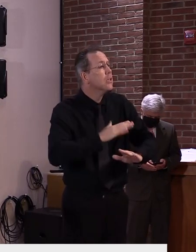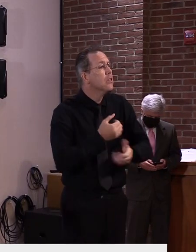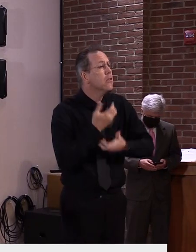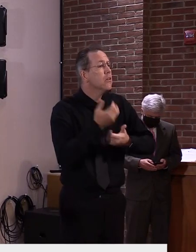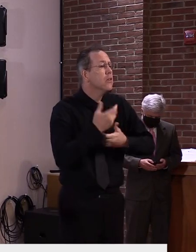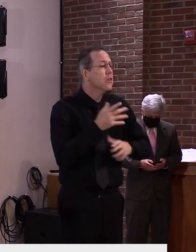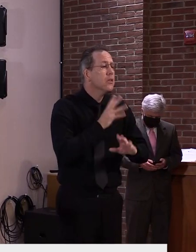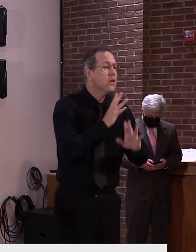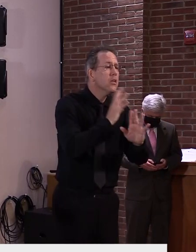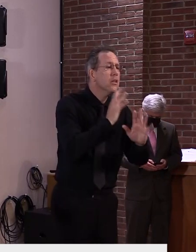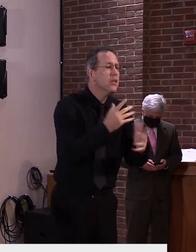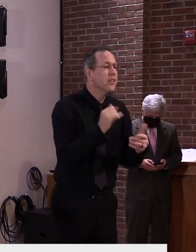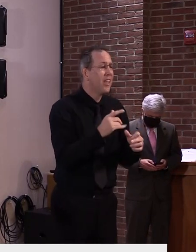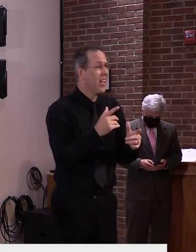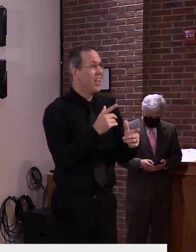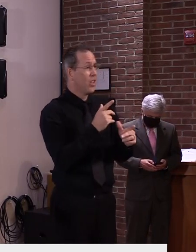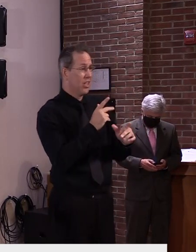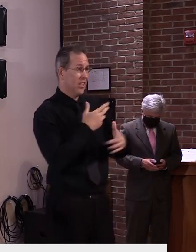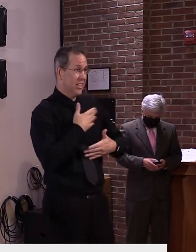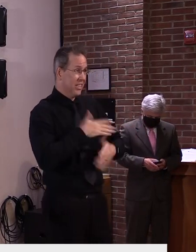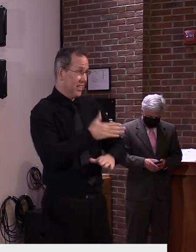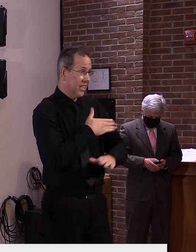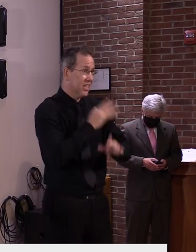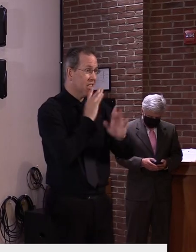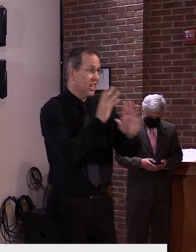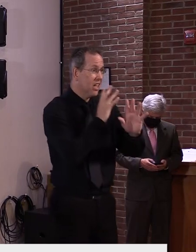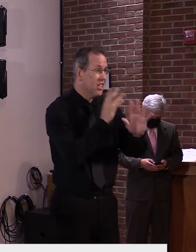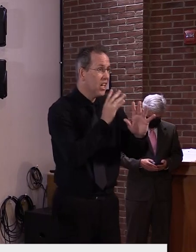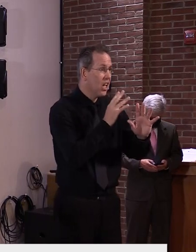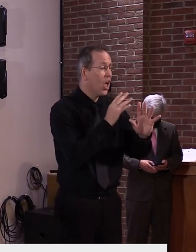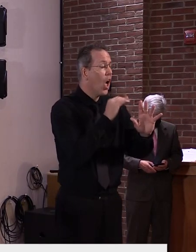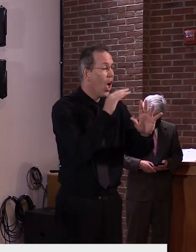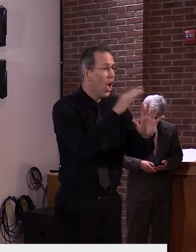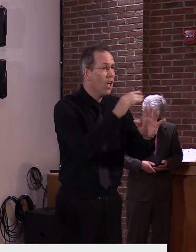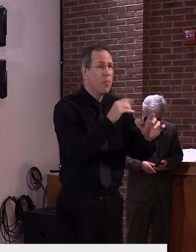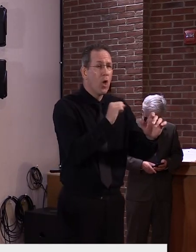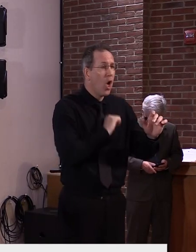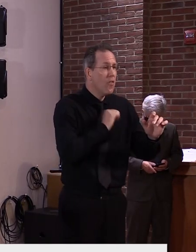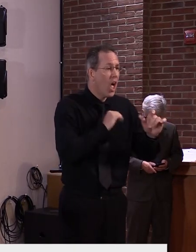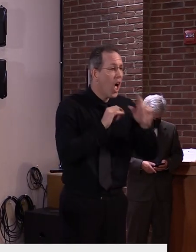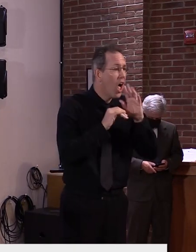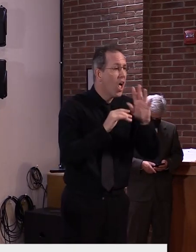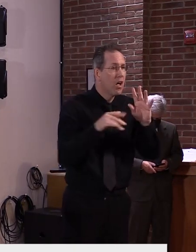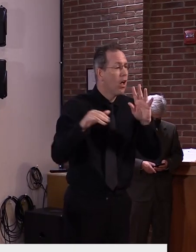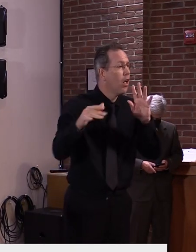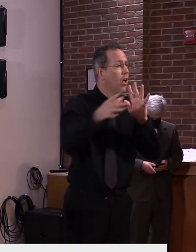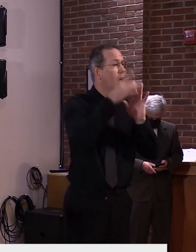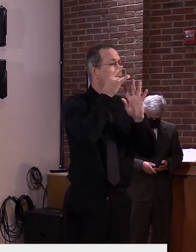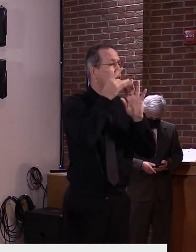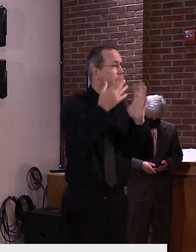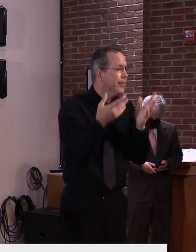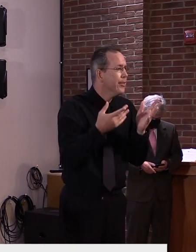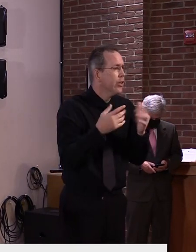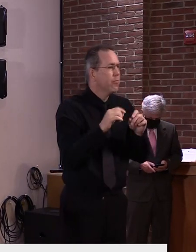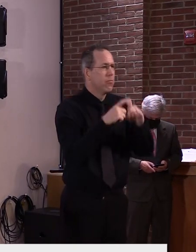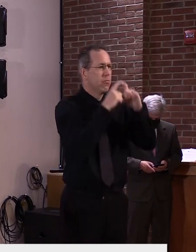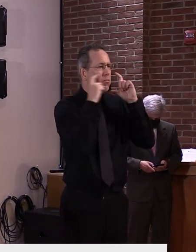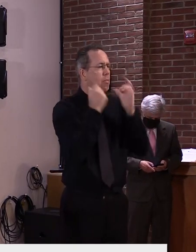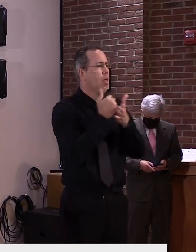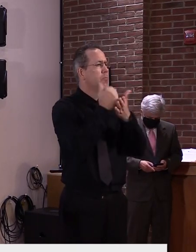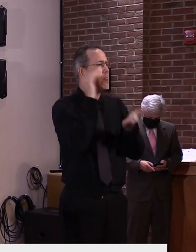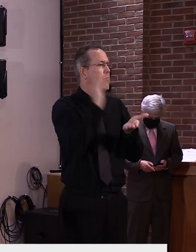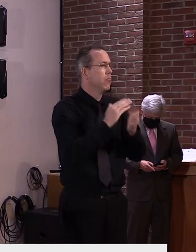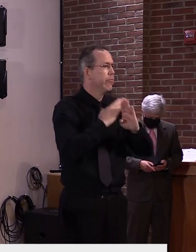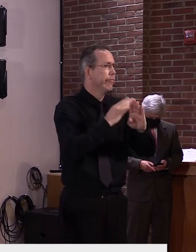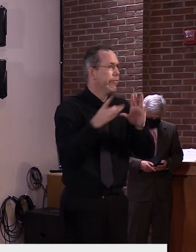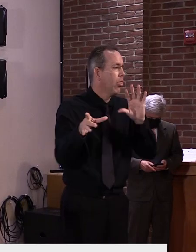sneezing. So it's really important to have that in place to prevent all of the above from being the cause of how one infected somebody